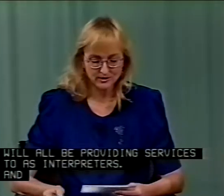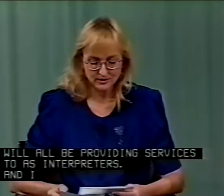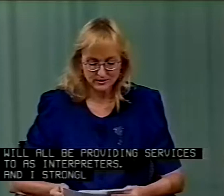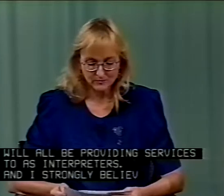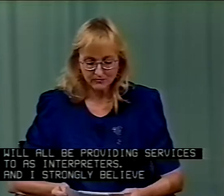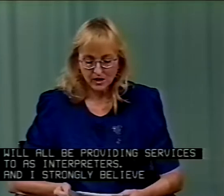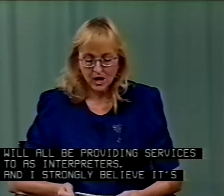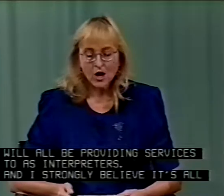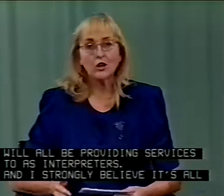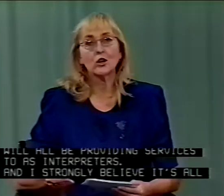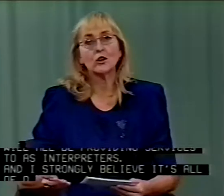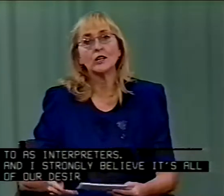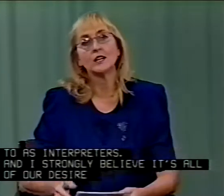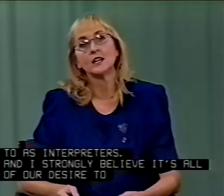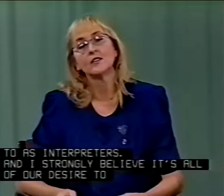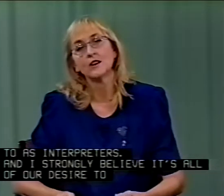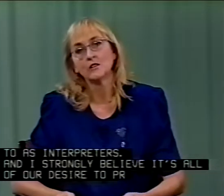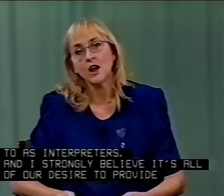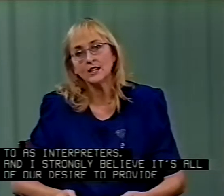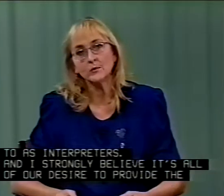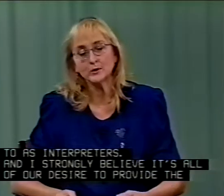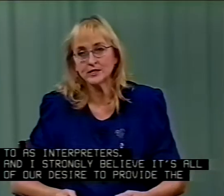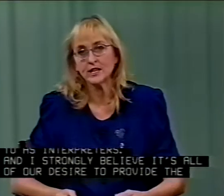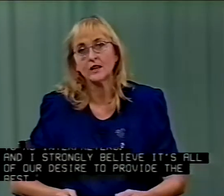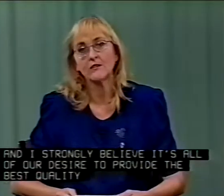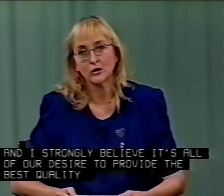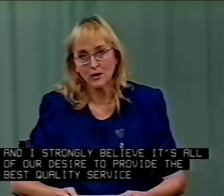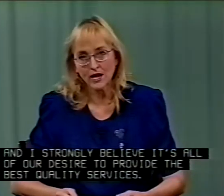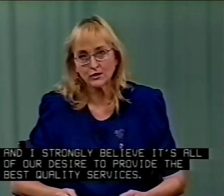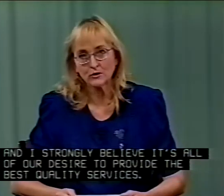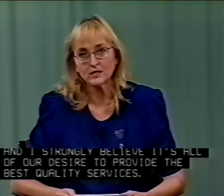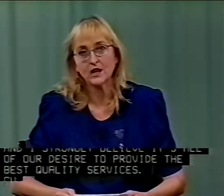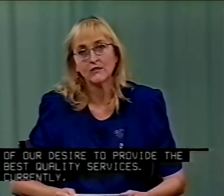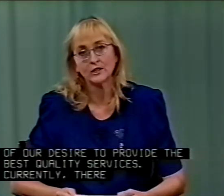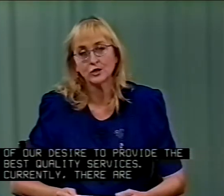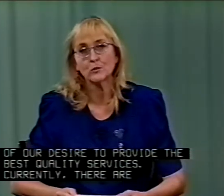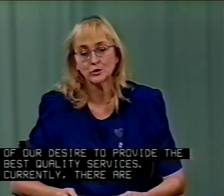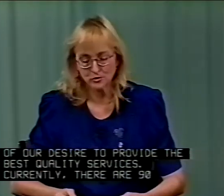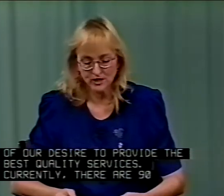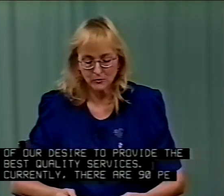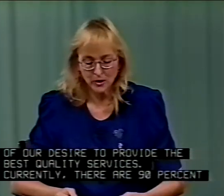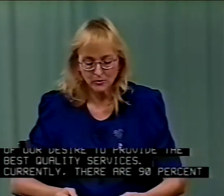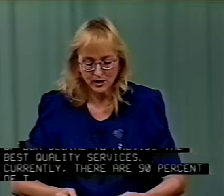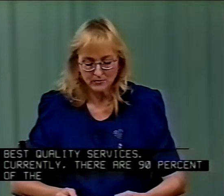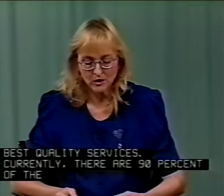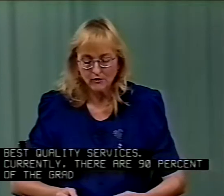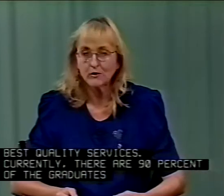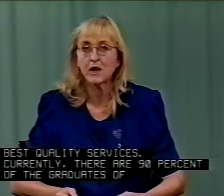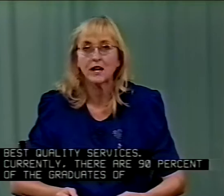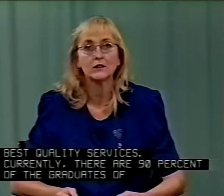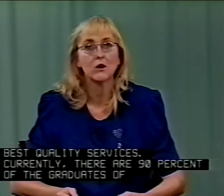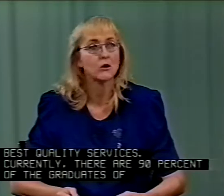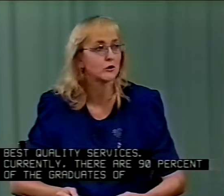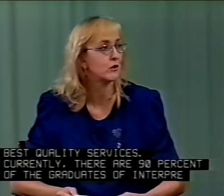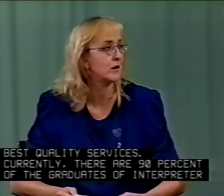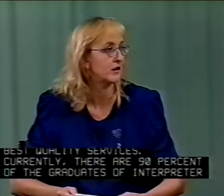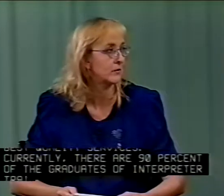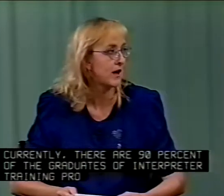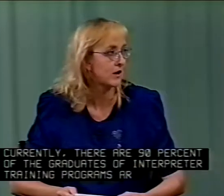services. Currently, there are 90% of the graduates of interpreter training programs are from Anglo or Euro-American